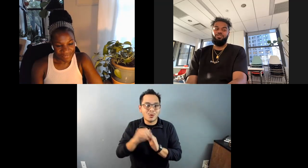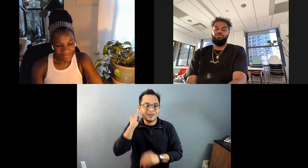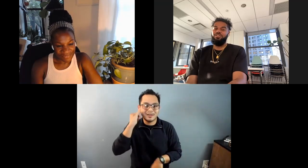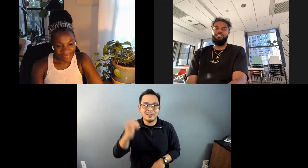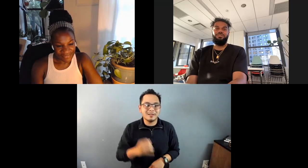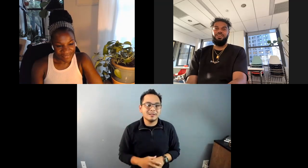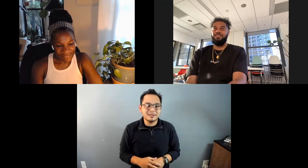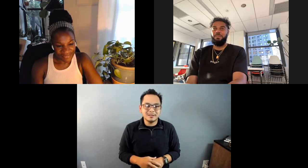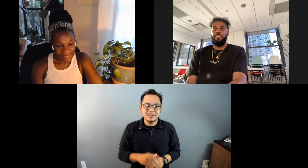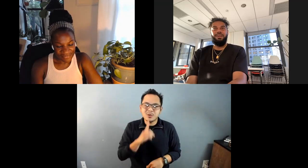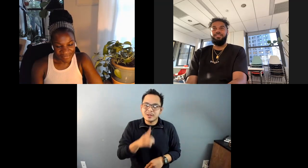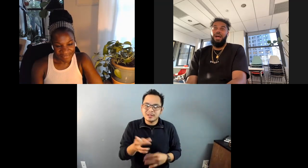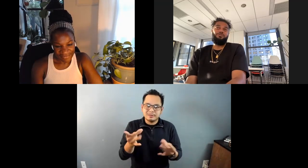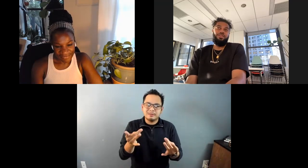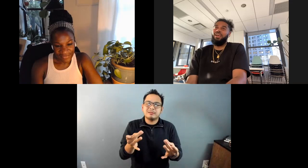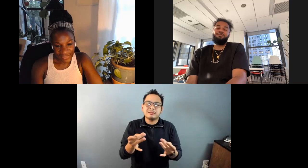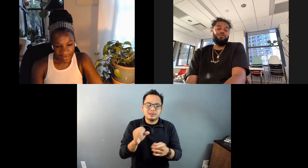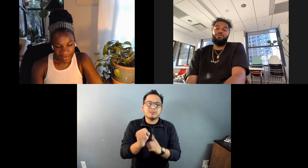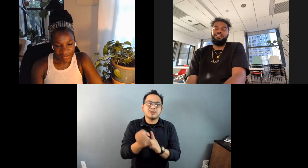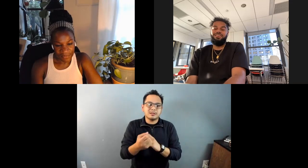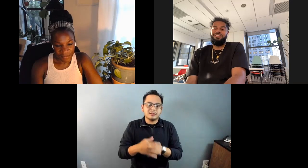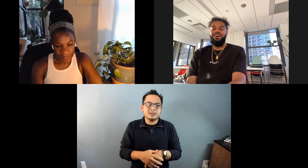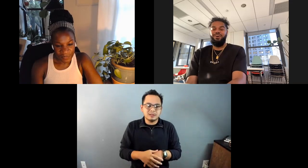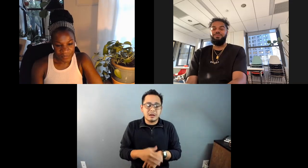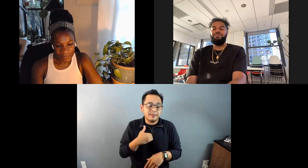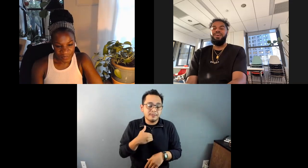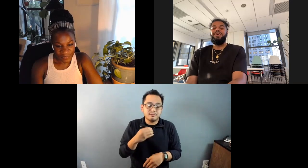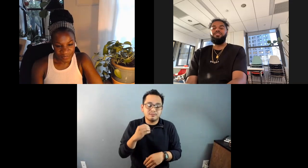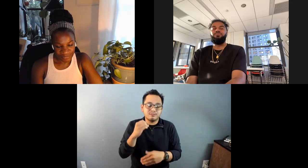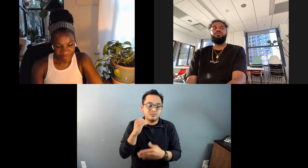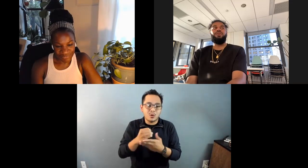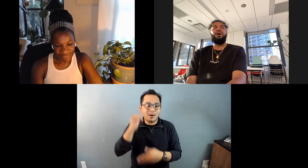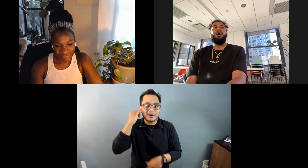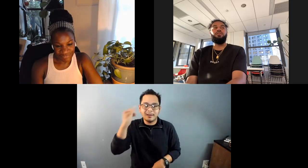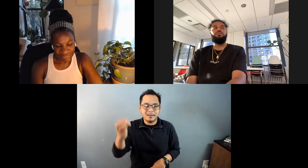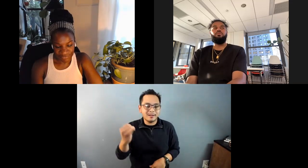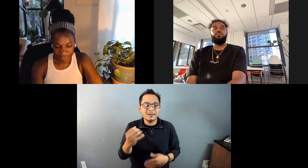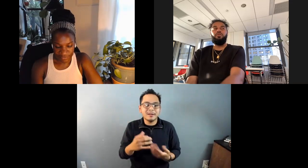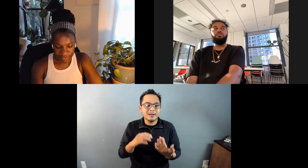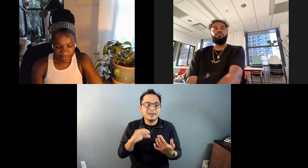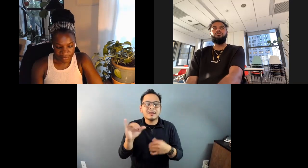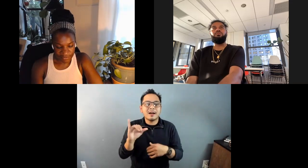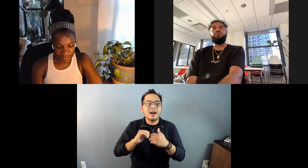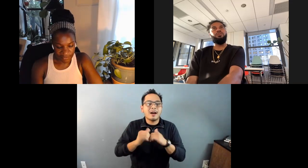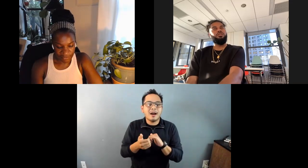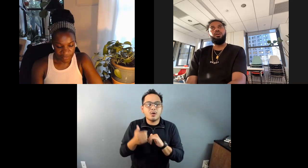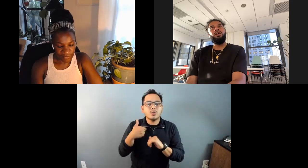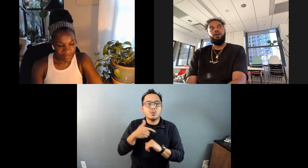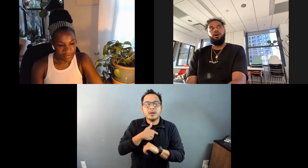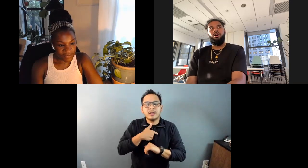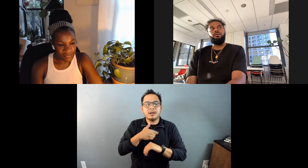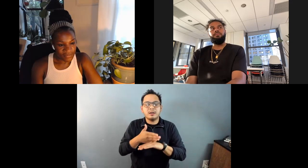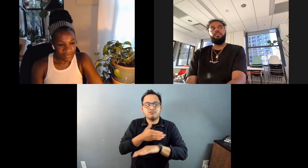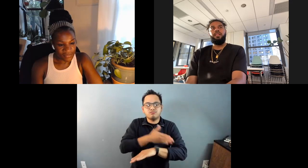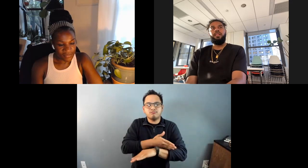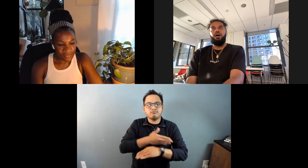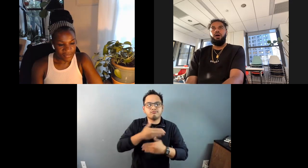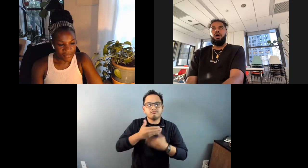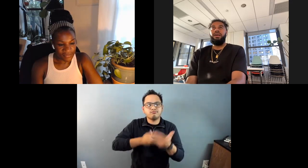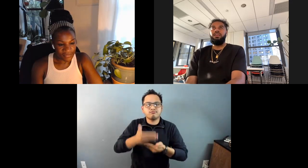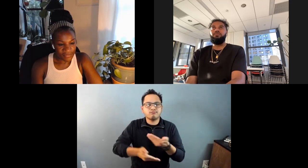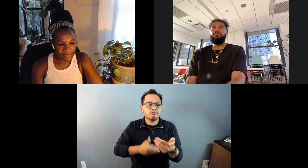ass. It's all fine, like, like it works. Like we can universally be all of these things. And